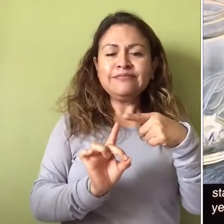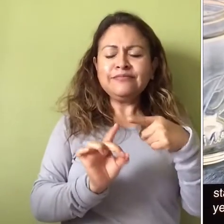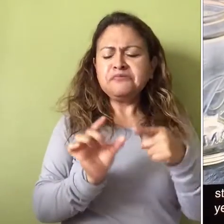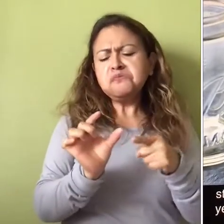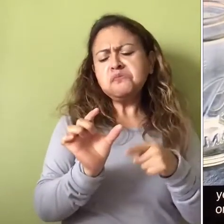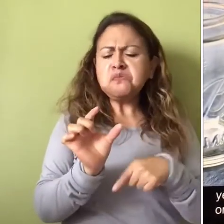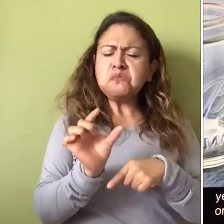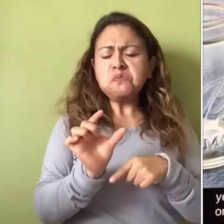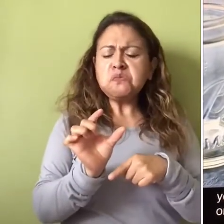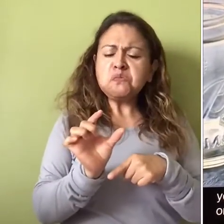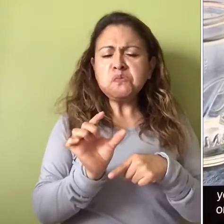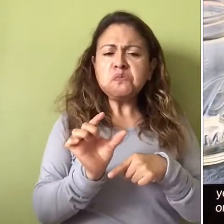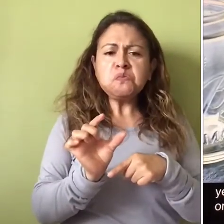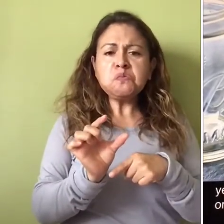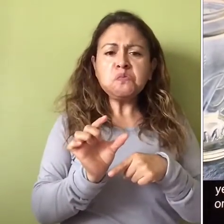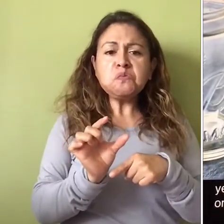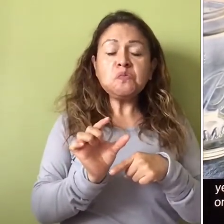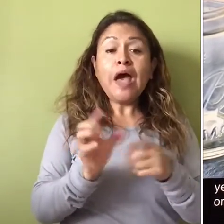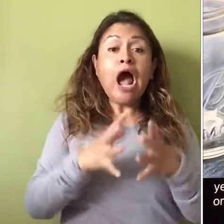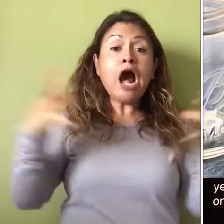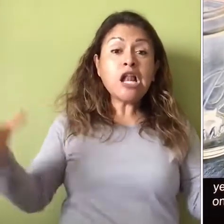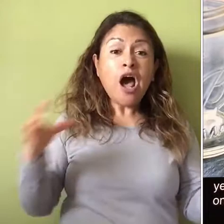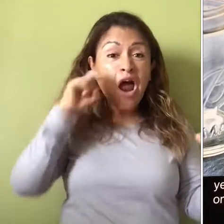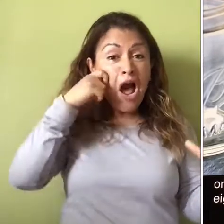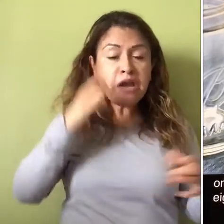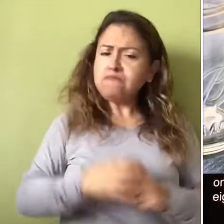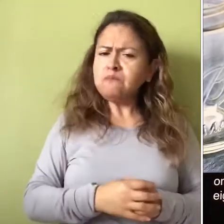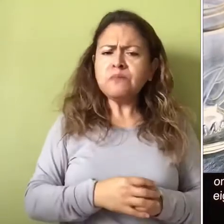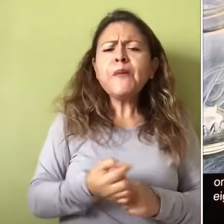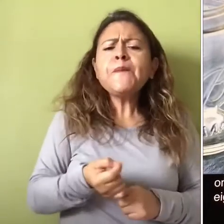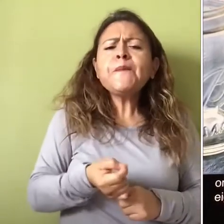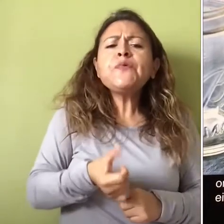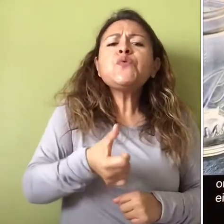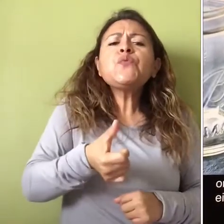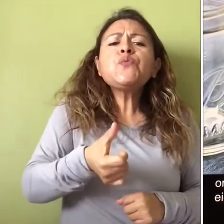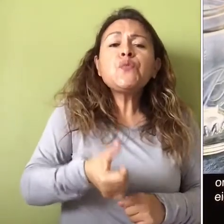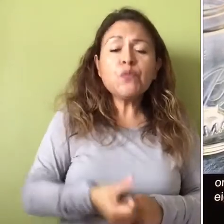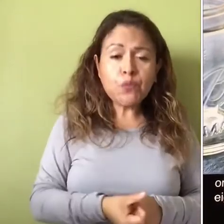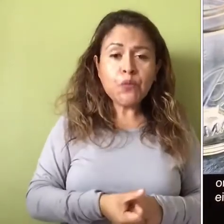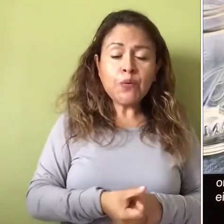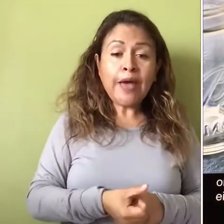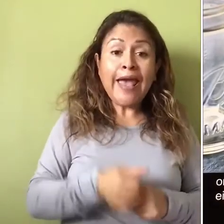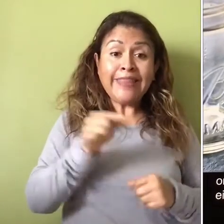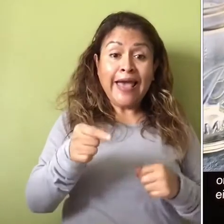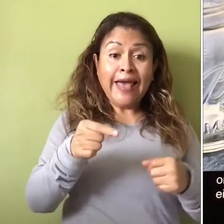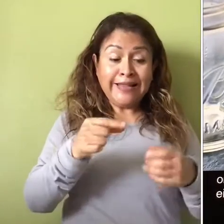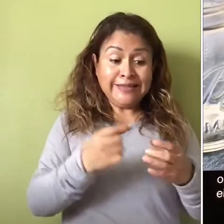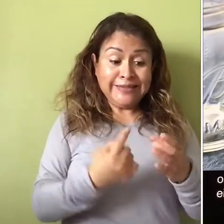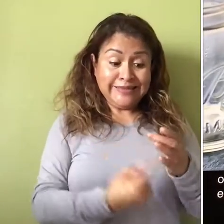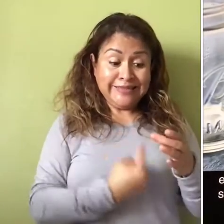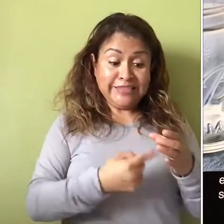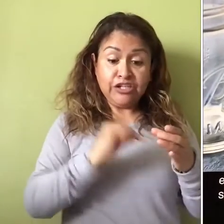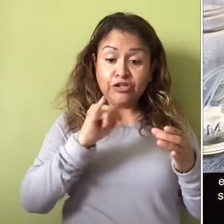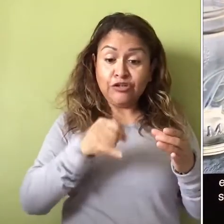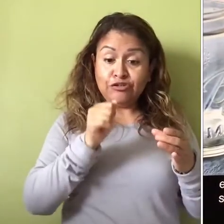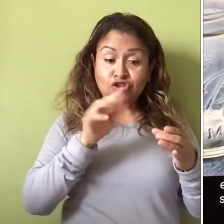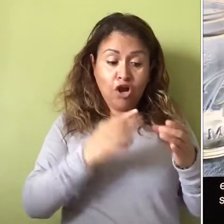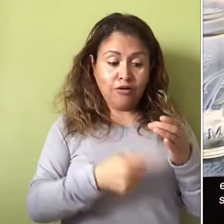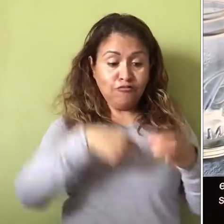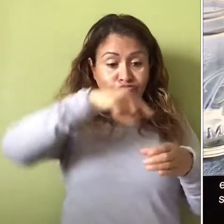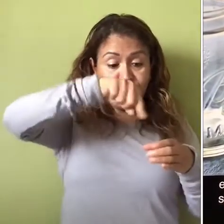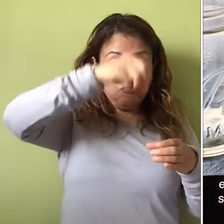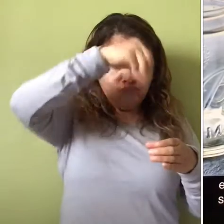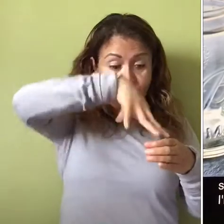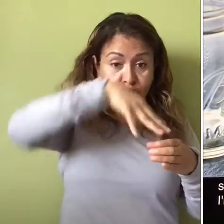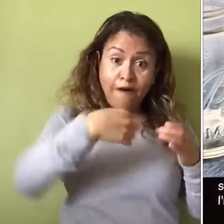onion. You can see here, it's not a lot of onion that I'm adding, just a little bit. And I'm going to put that into a blender jar. I'm also going to